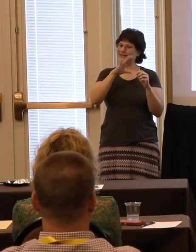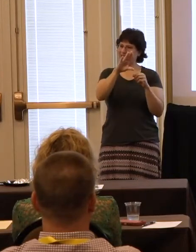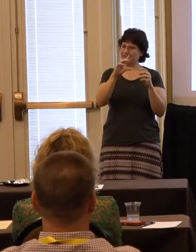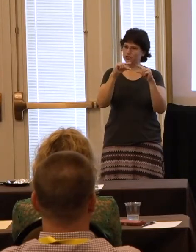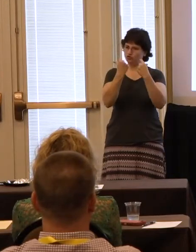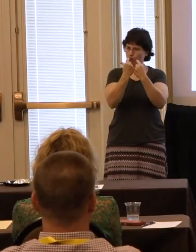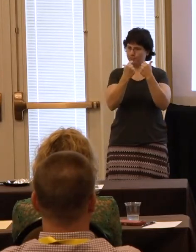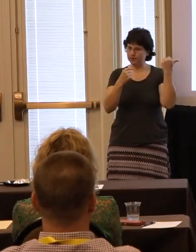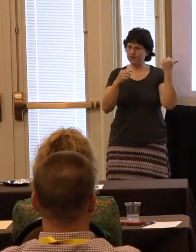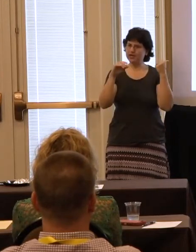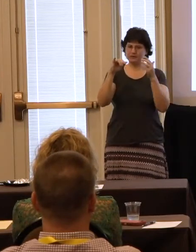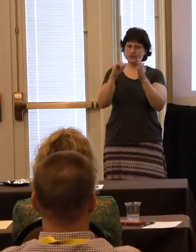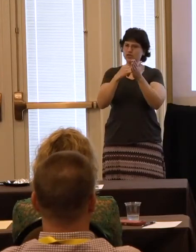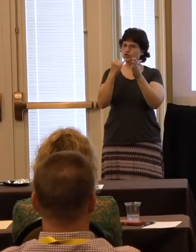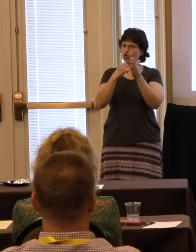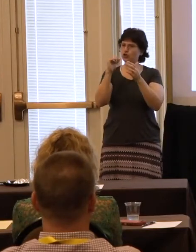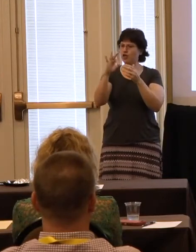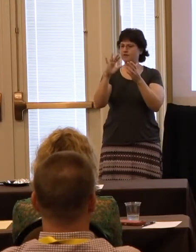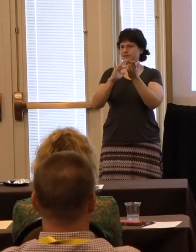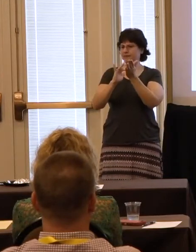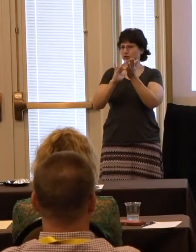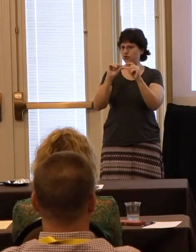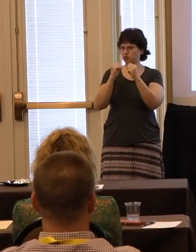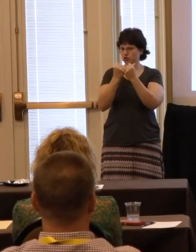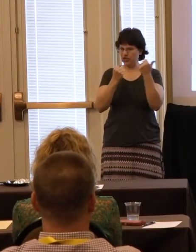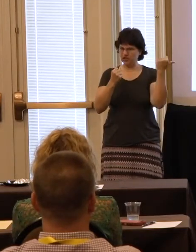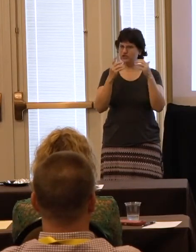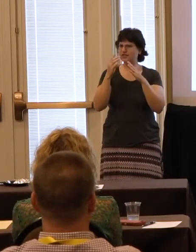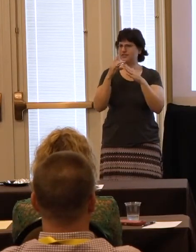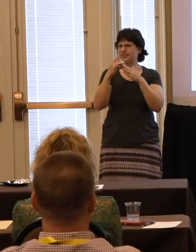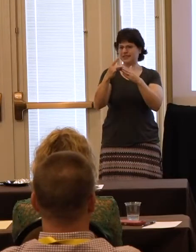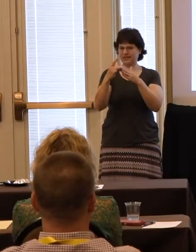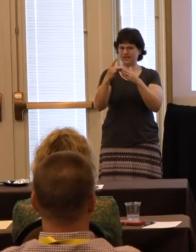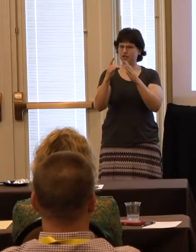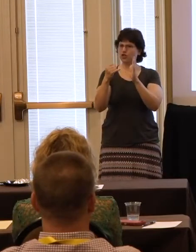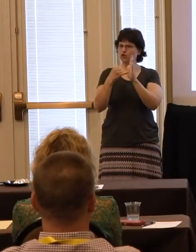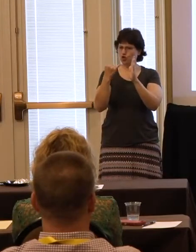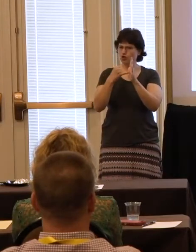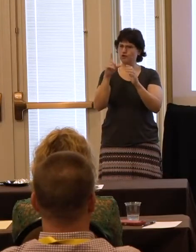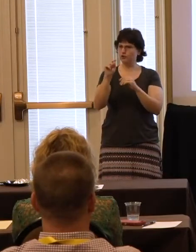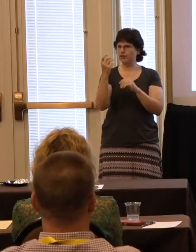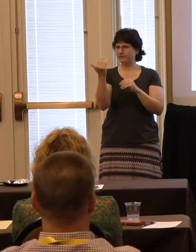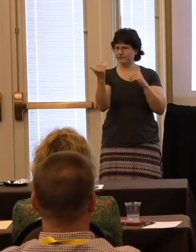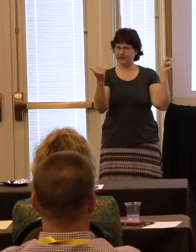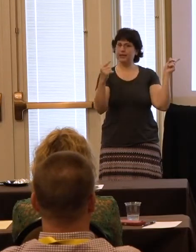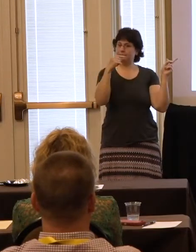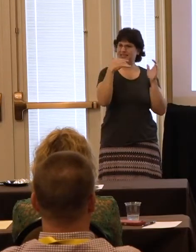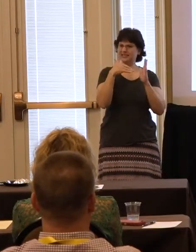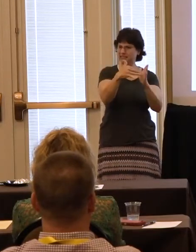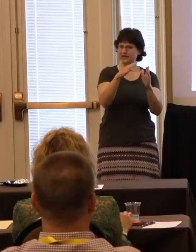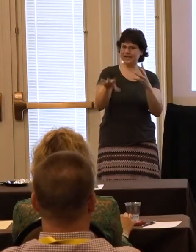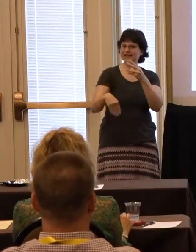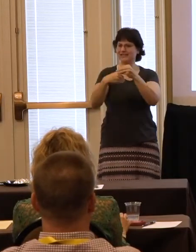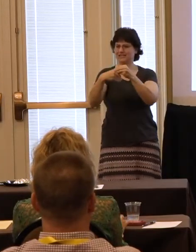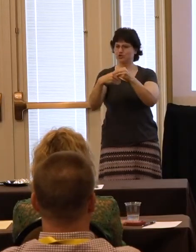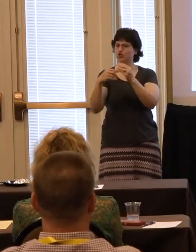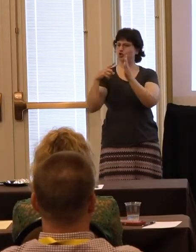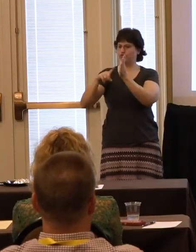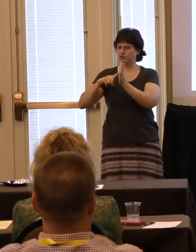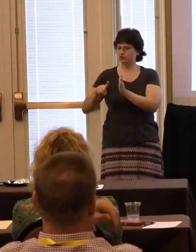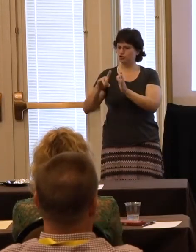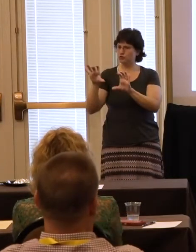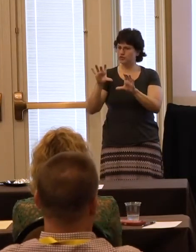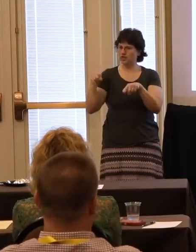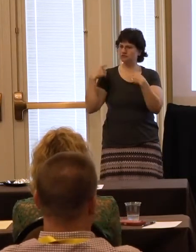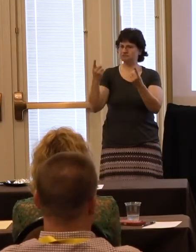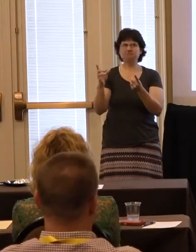in JAMA, the Journal of American Medical Association. It's their leading journal in 2015. And this study plus some additional research was